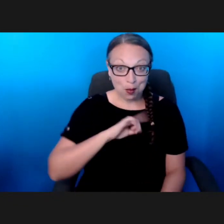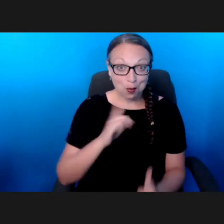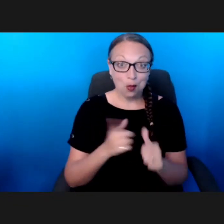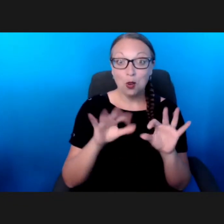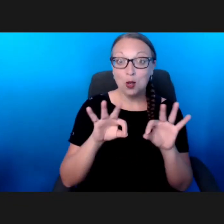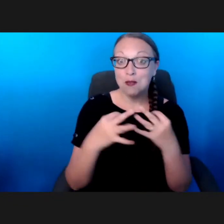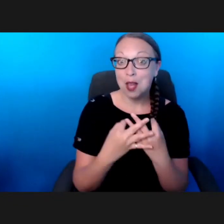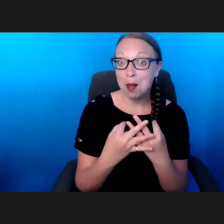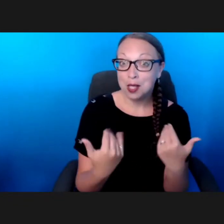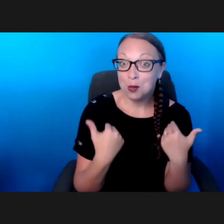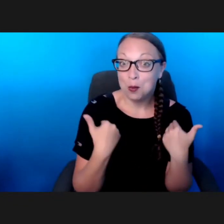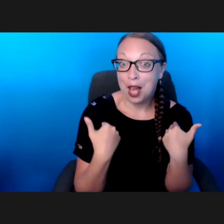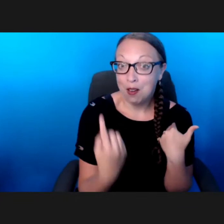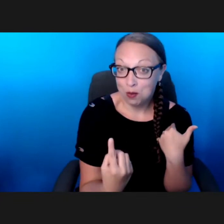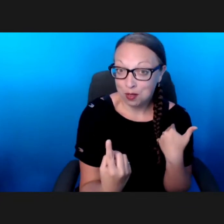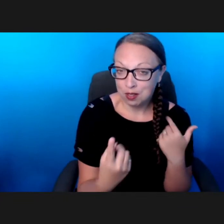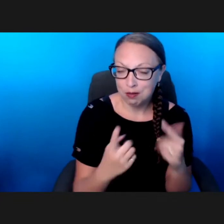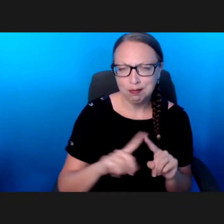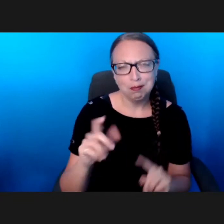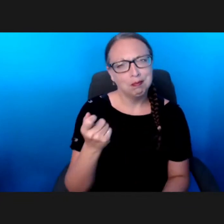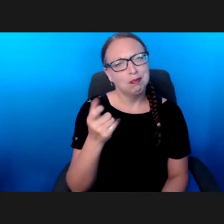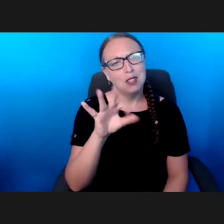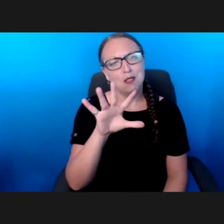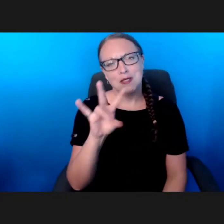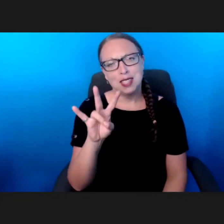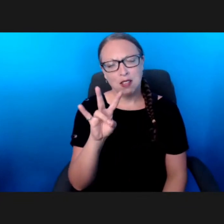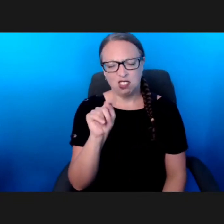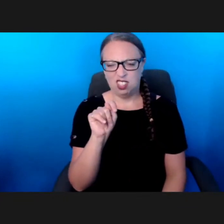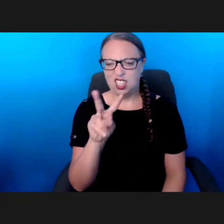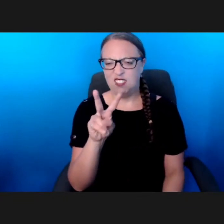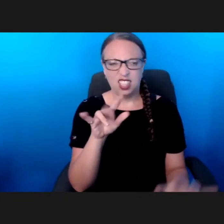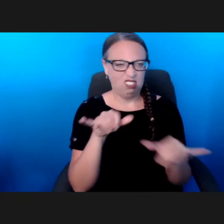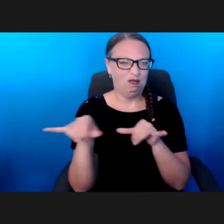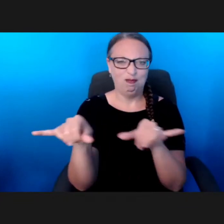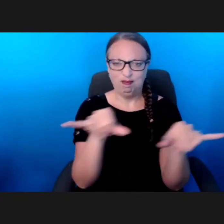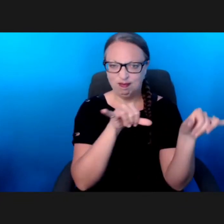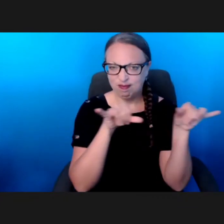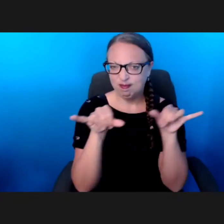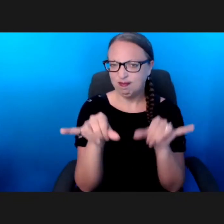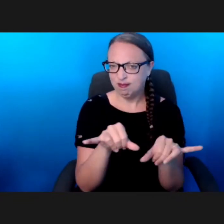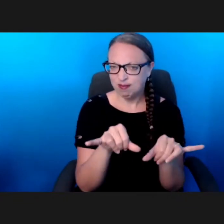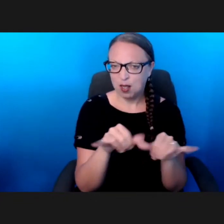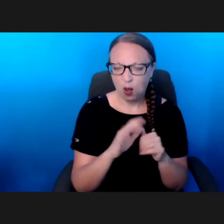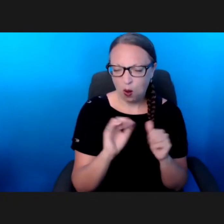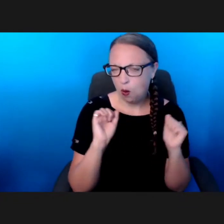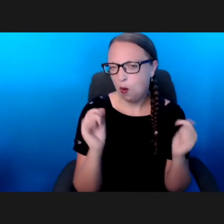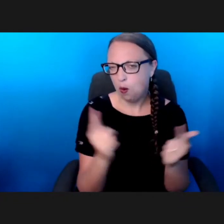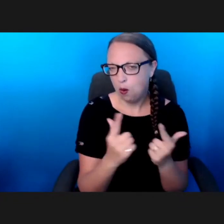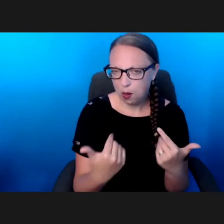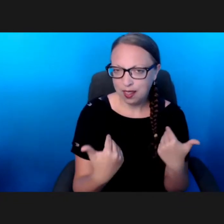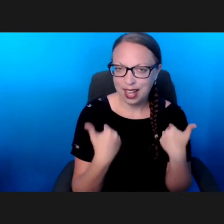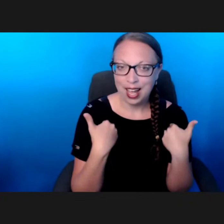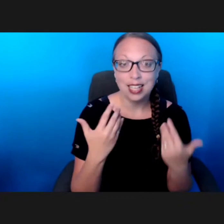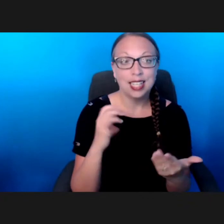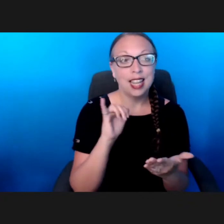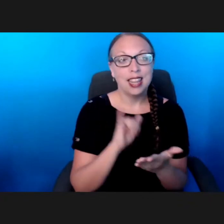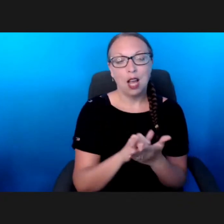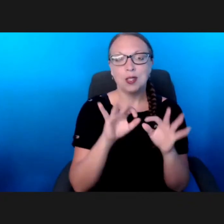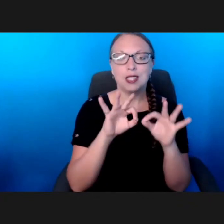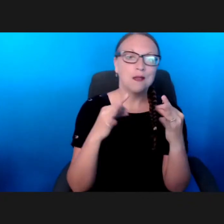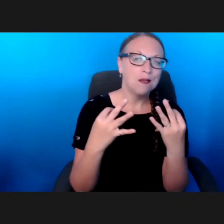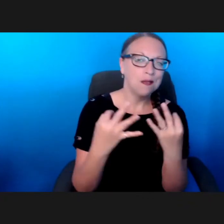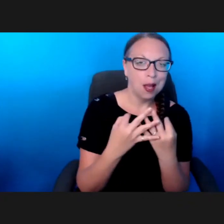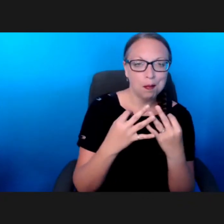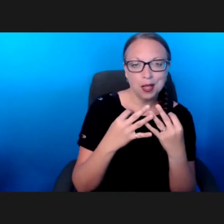in 1957, TVs were commonplace. It was the golden age of family-oriented feel-good